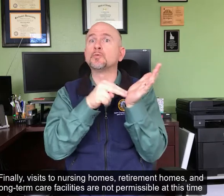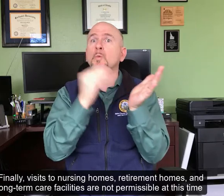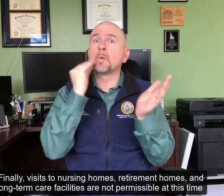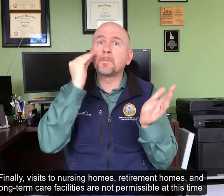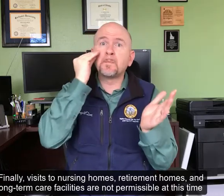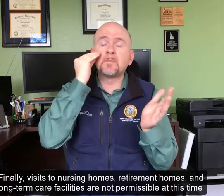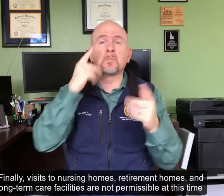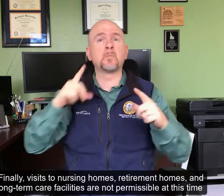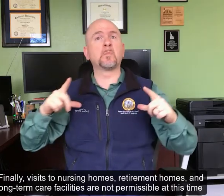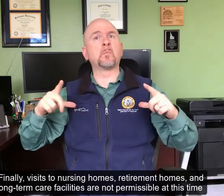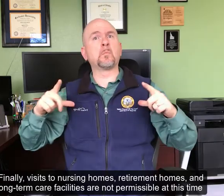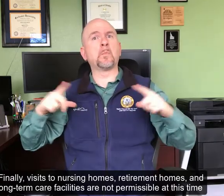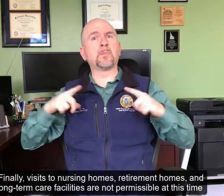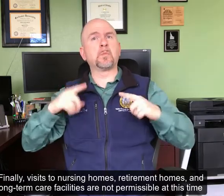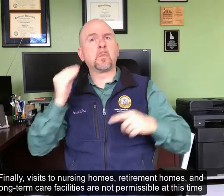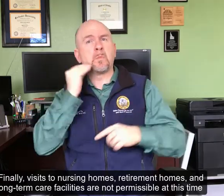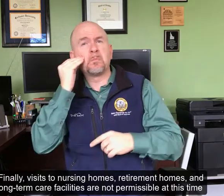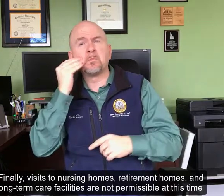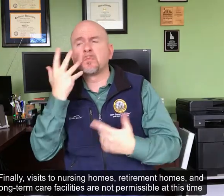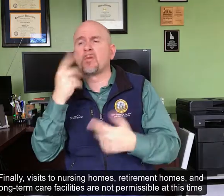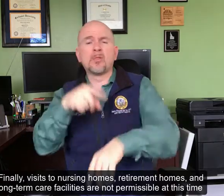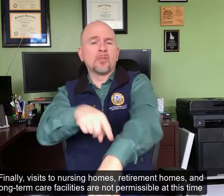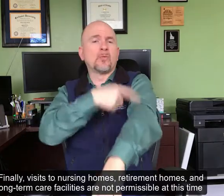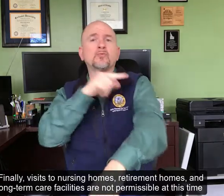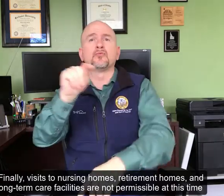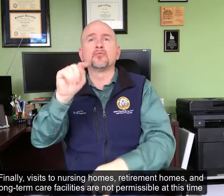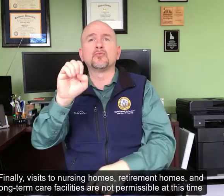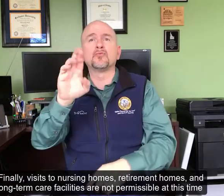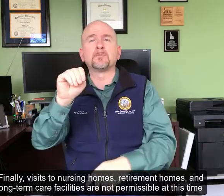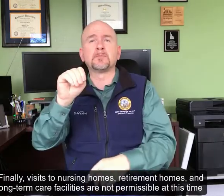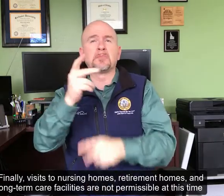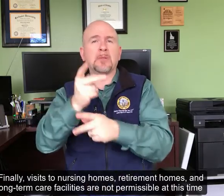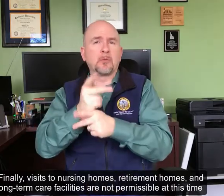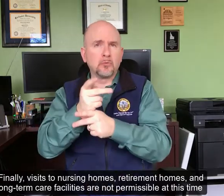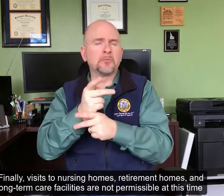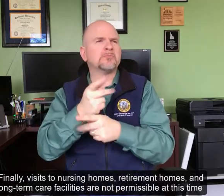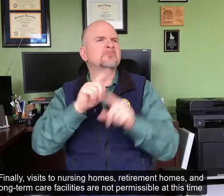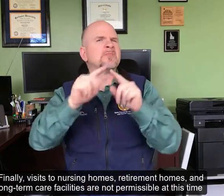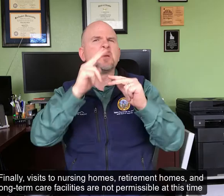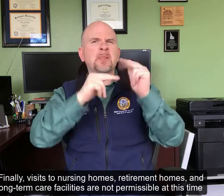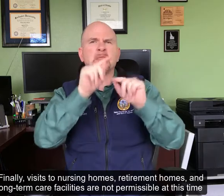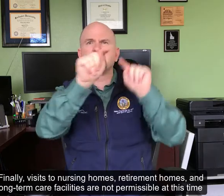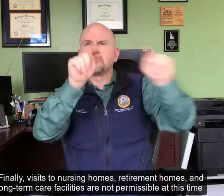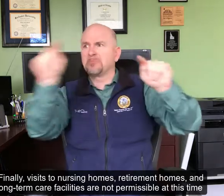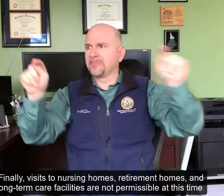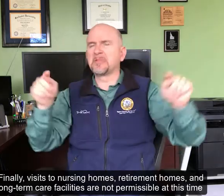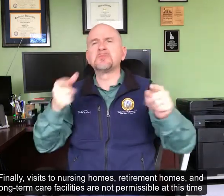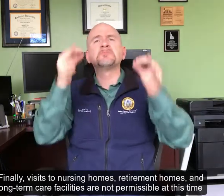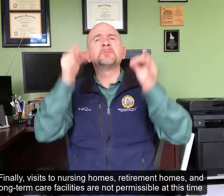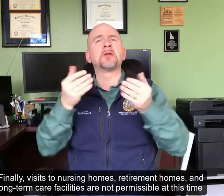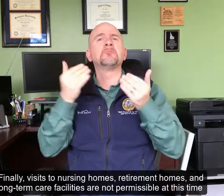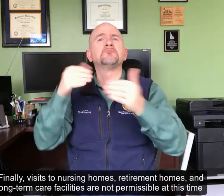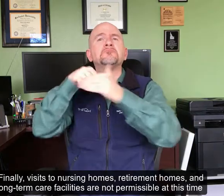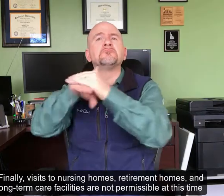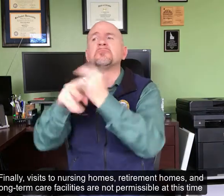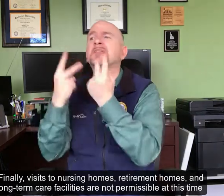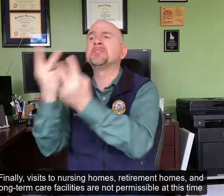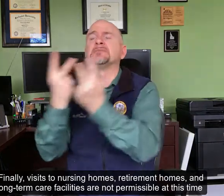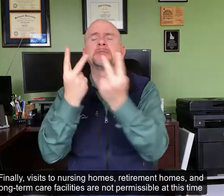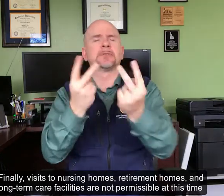Finally, visits to nursing homes, retirement homes, and long-term care facilities are not permissible at this time in